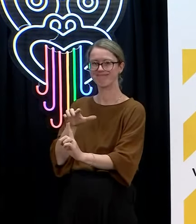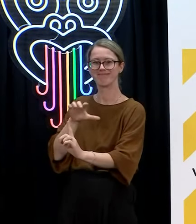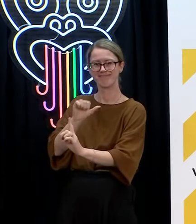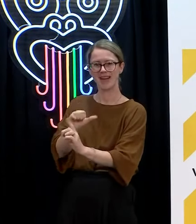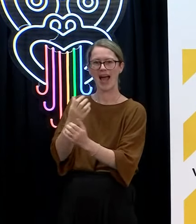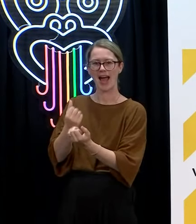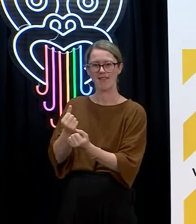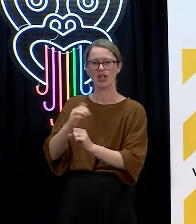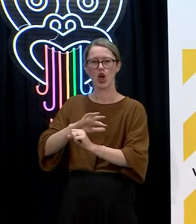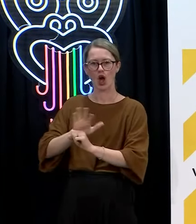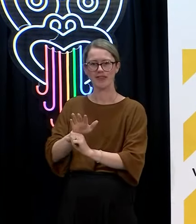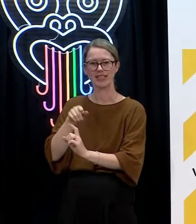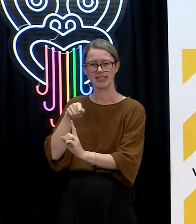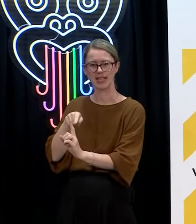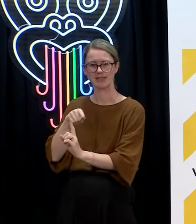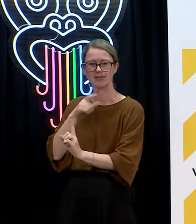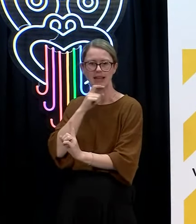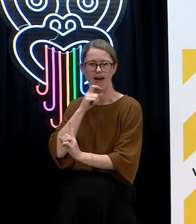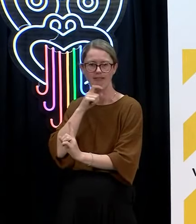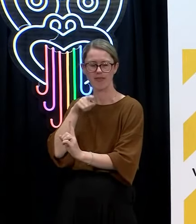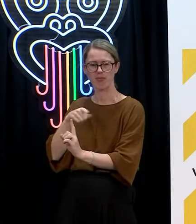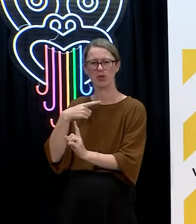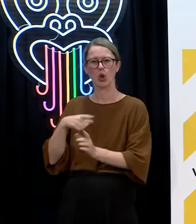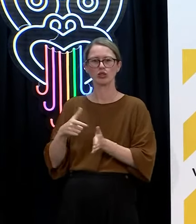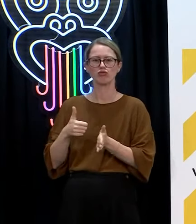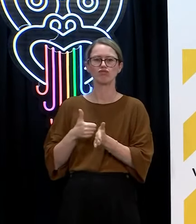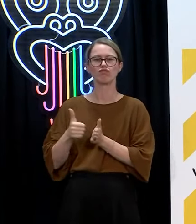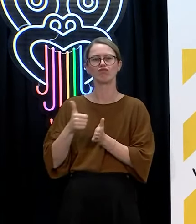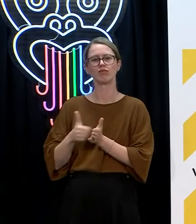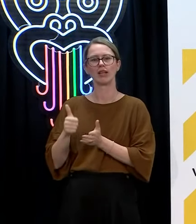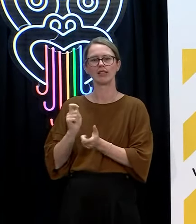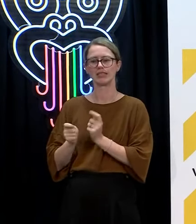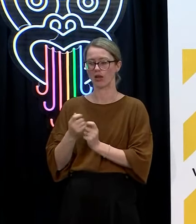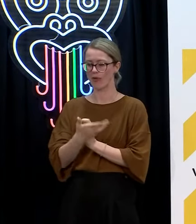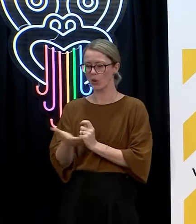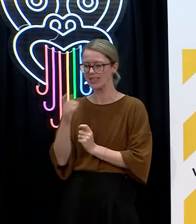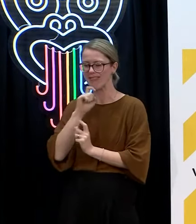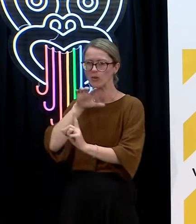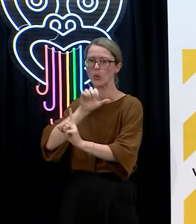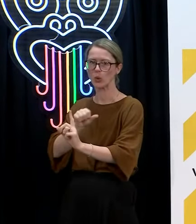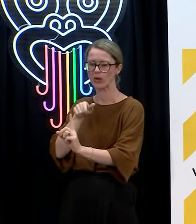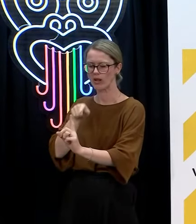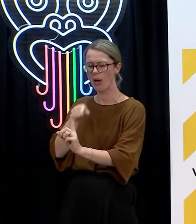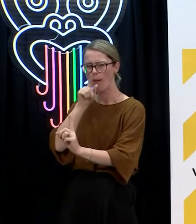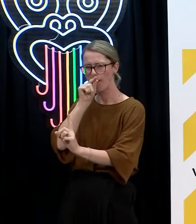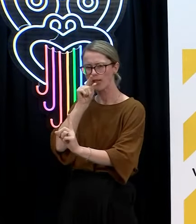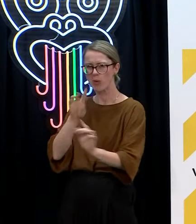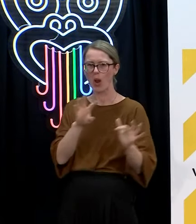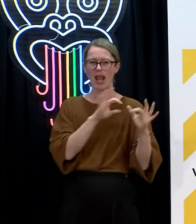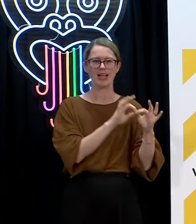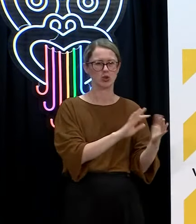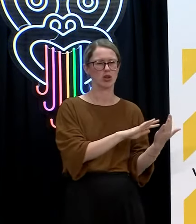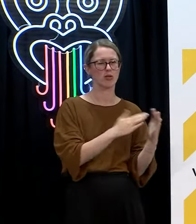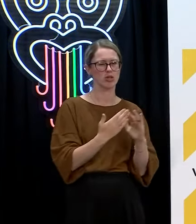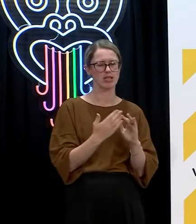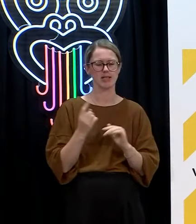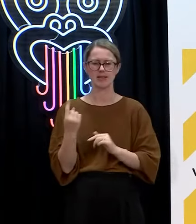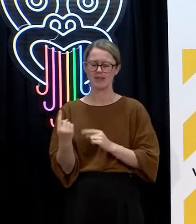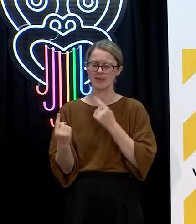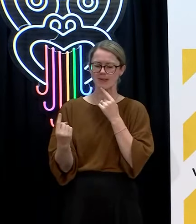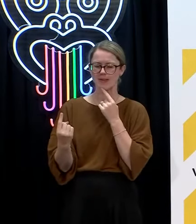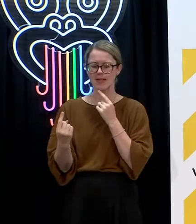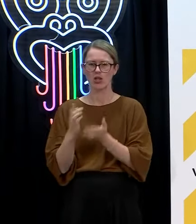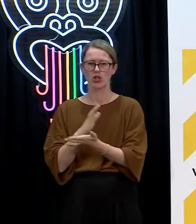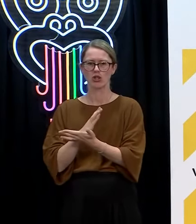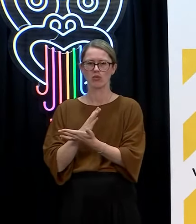positive for COVID-19 as part of routine surveillance testing. There is a potential link with the community case, so at this stage it's